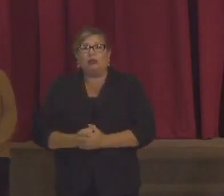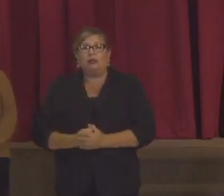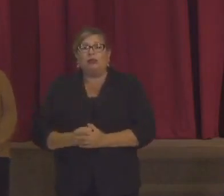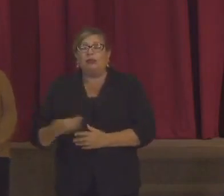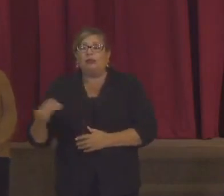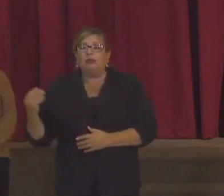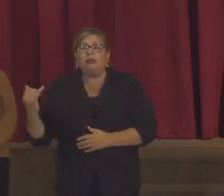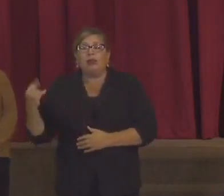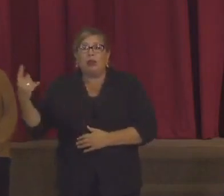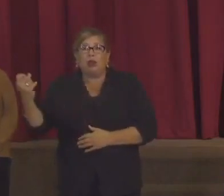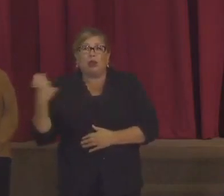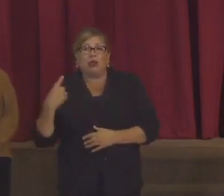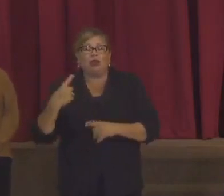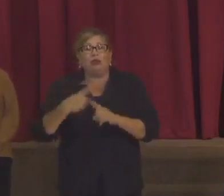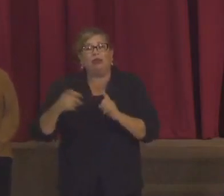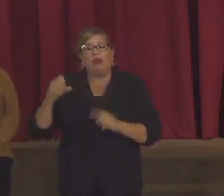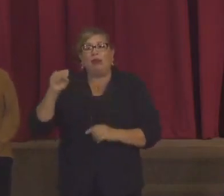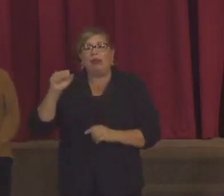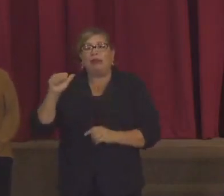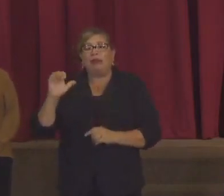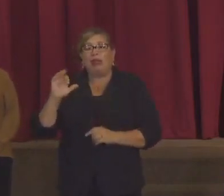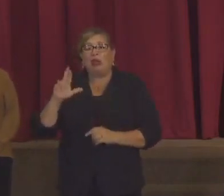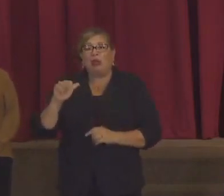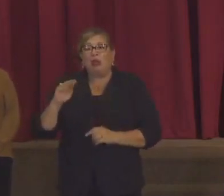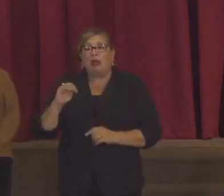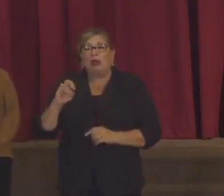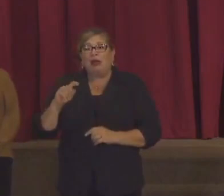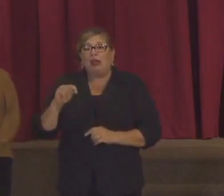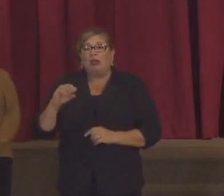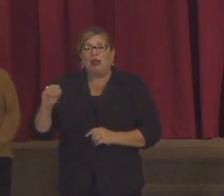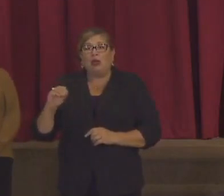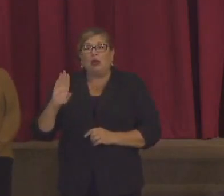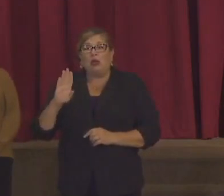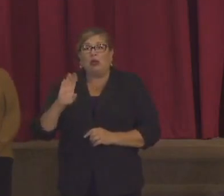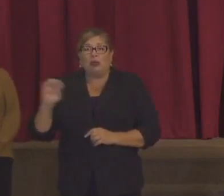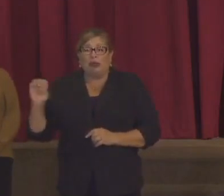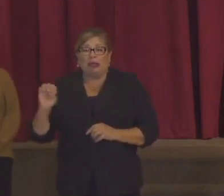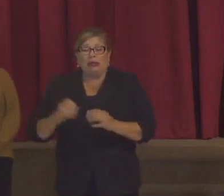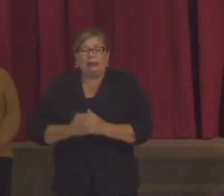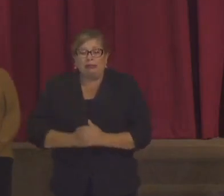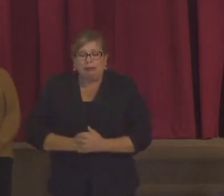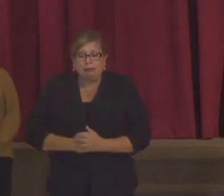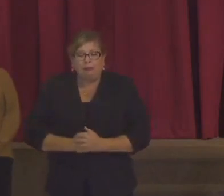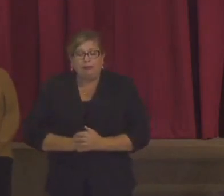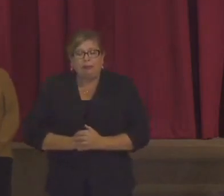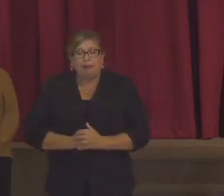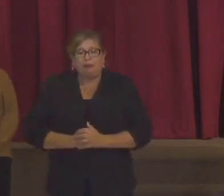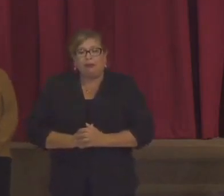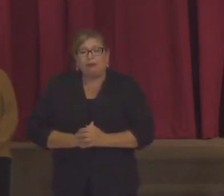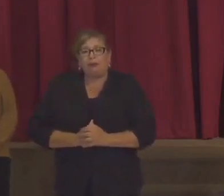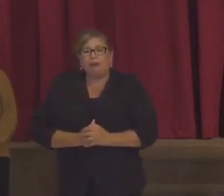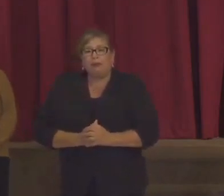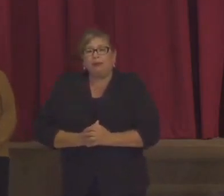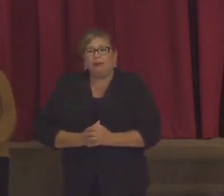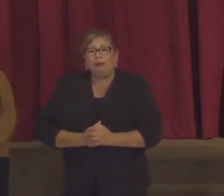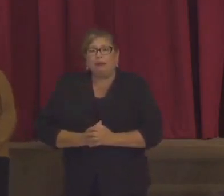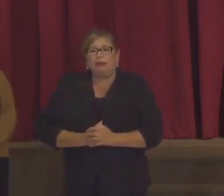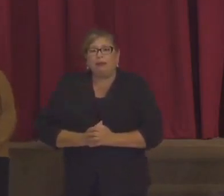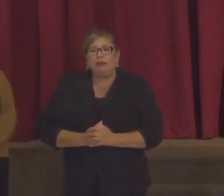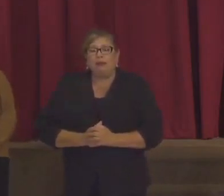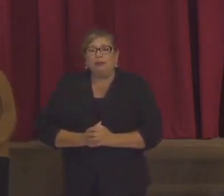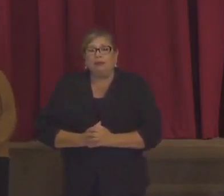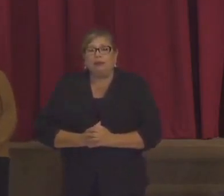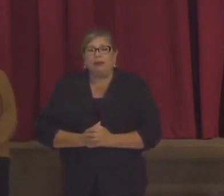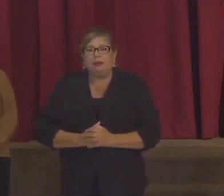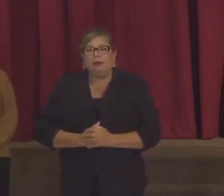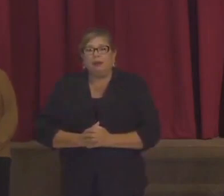Bolag here from the Sacramento Bee. I'll be asking questions on behalf of the press corps today. Many of us would like to know what your reaction is